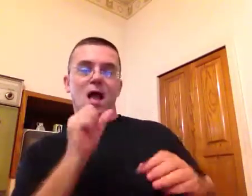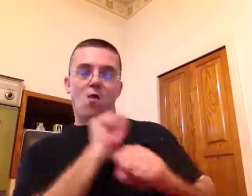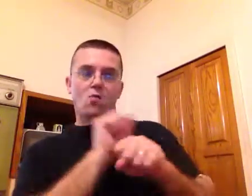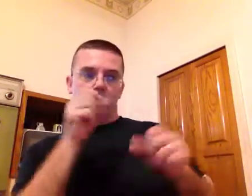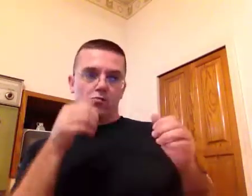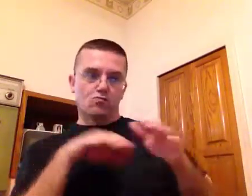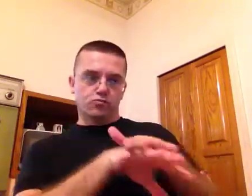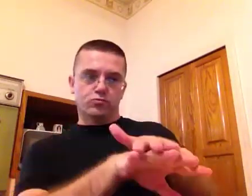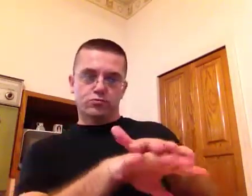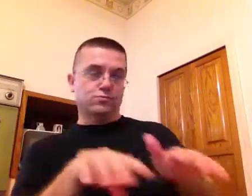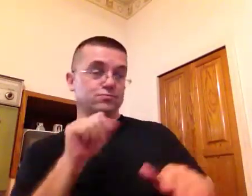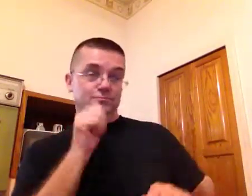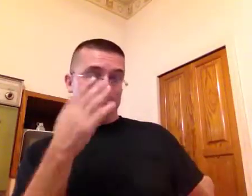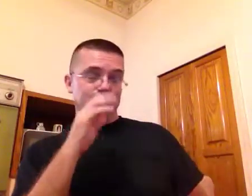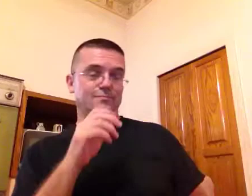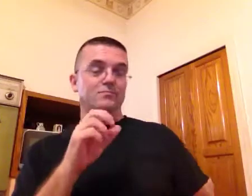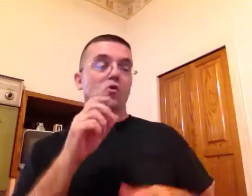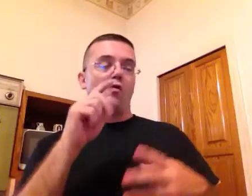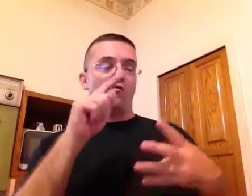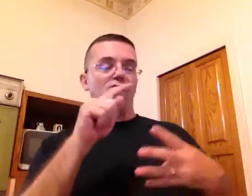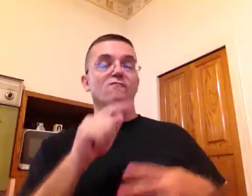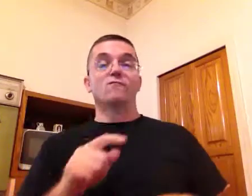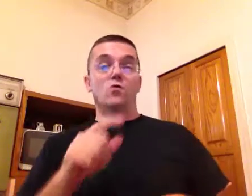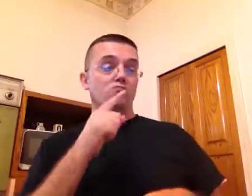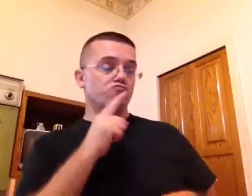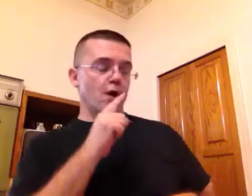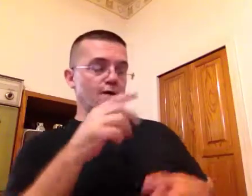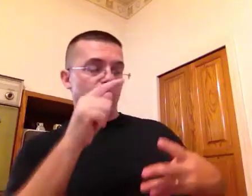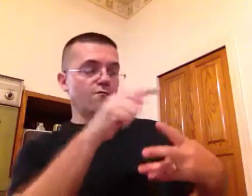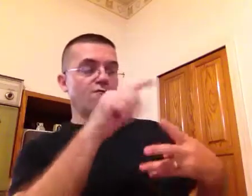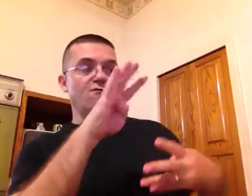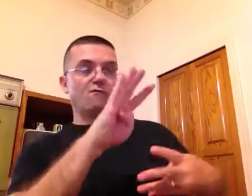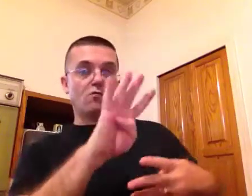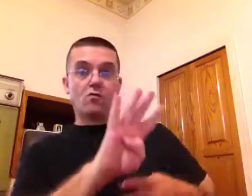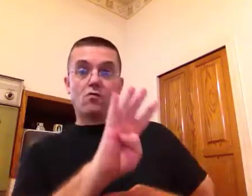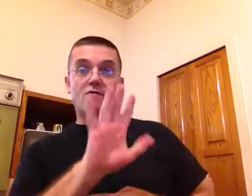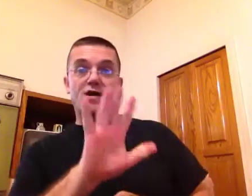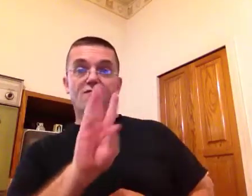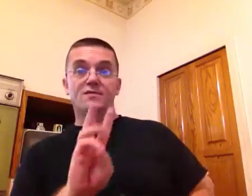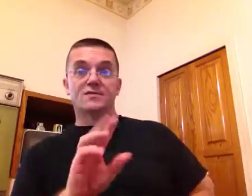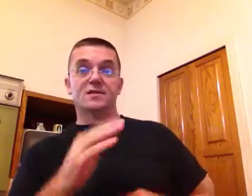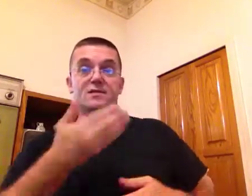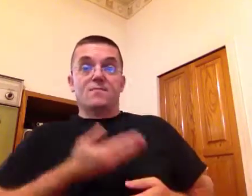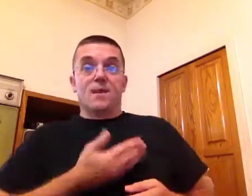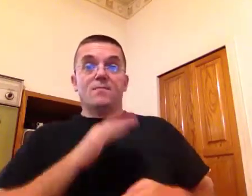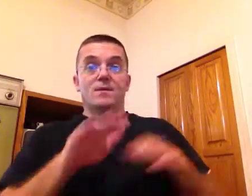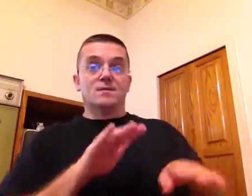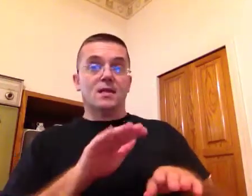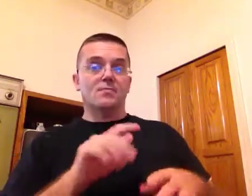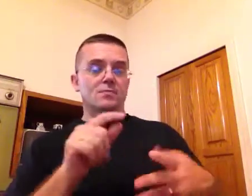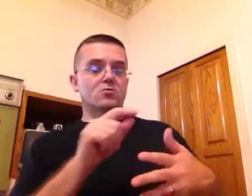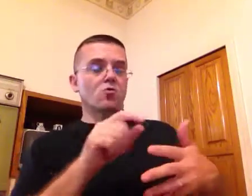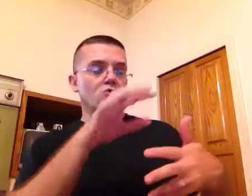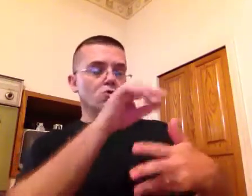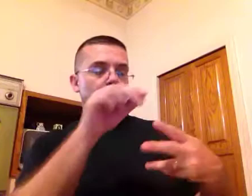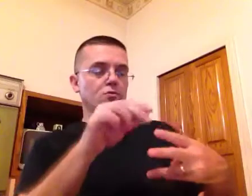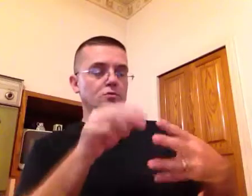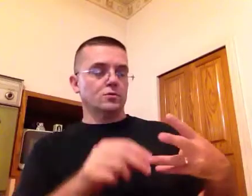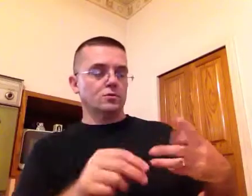goes up, baby steps 4, 5, and 6 simultaneously aren't going to happen. And so you choose them in the order that they're there. Baby step 4